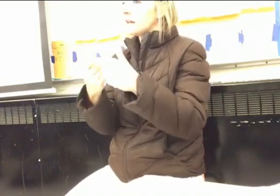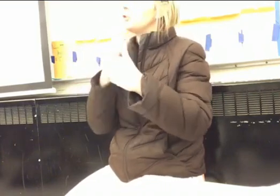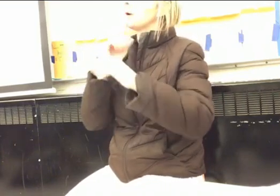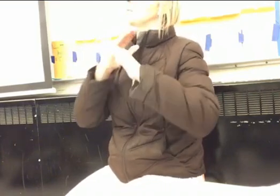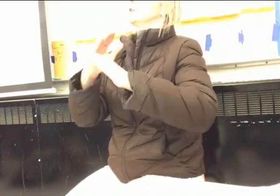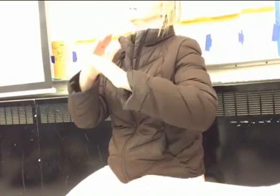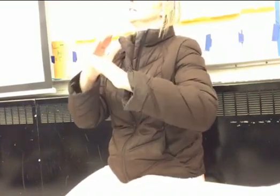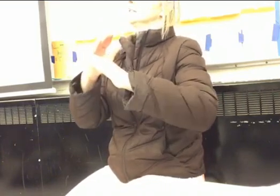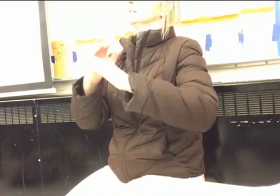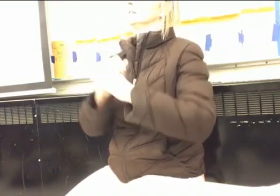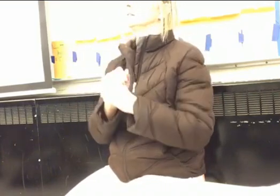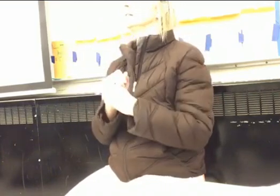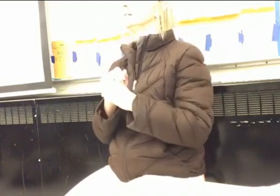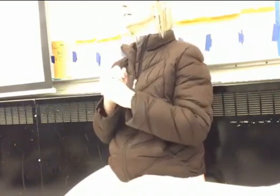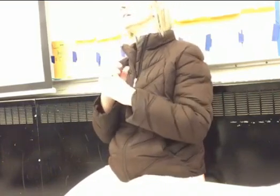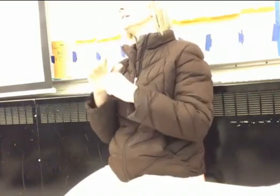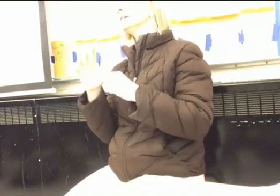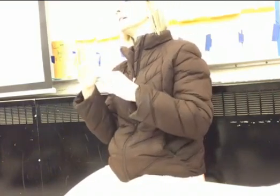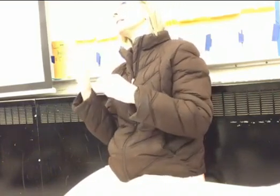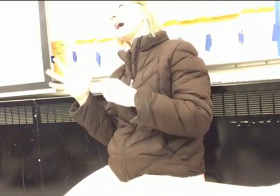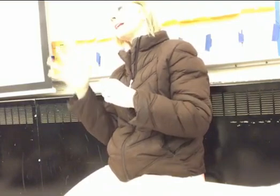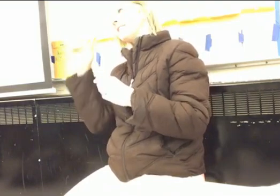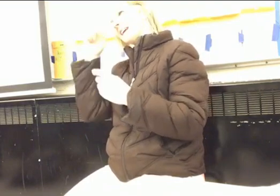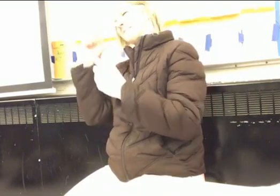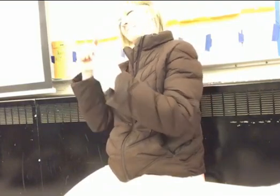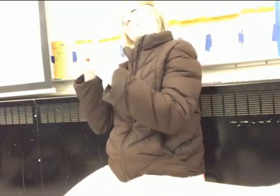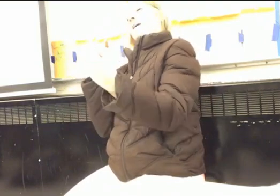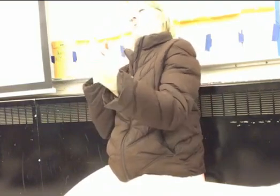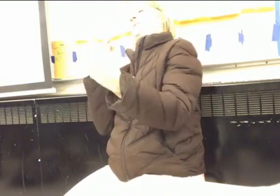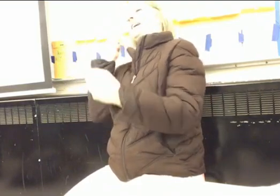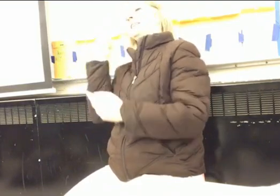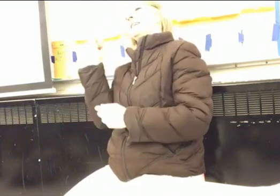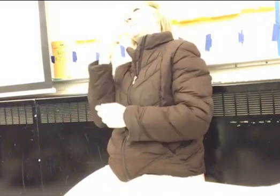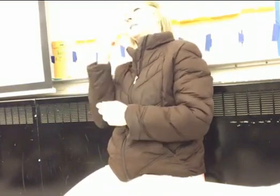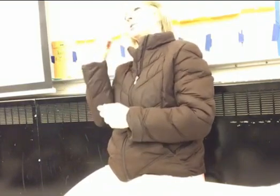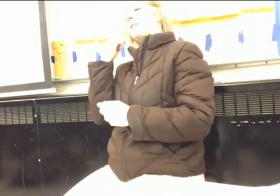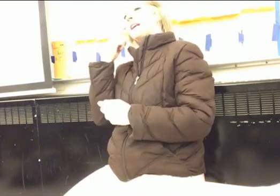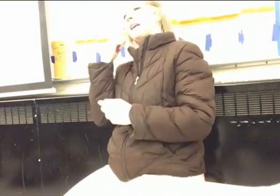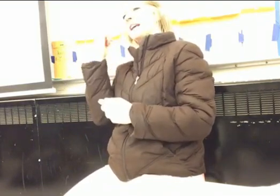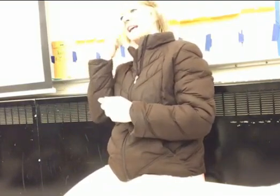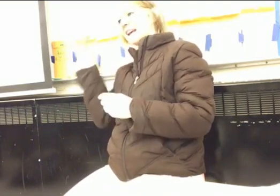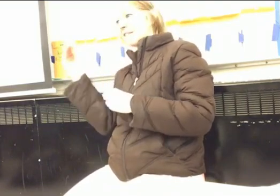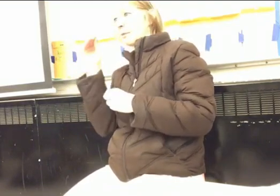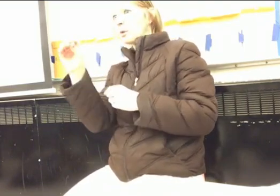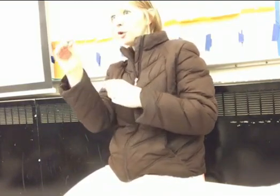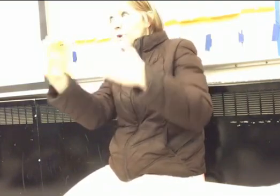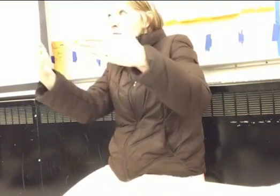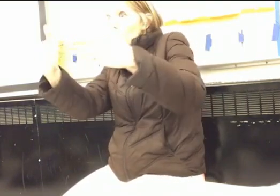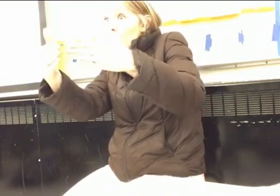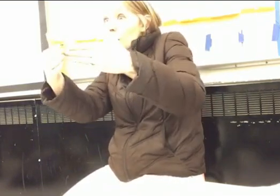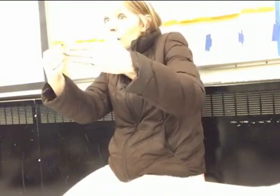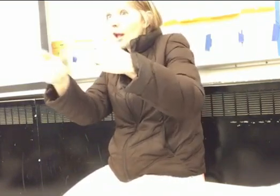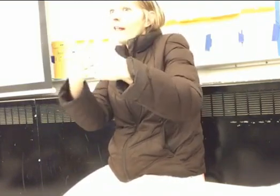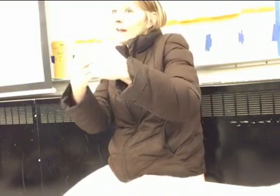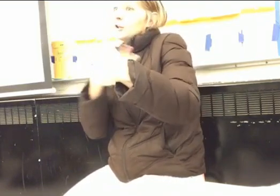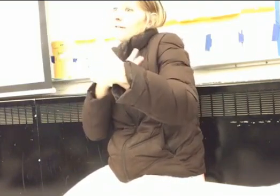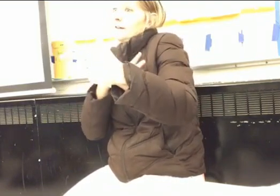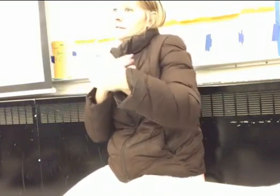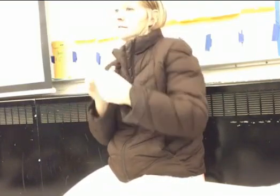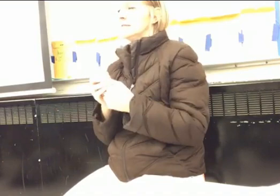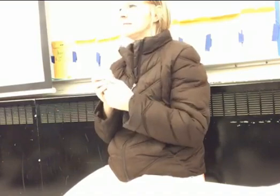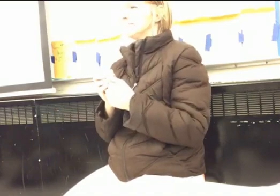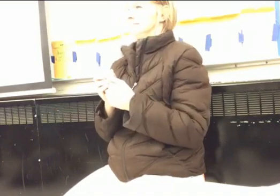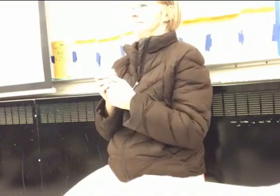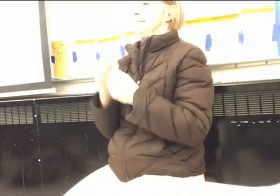protected. Now, it's kind of a backwards idea here because it's like, if you put you into this little corner, you're going to be fine. Imagine,